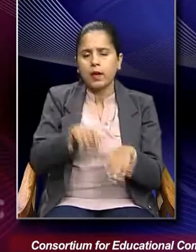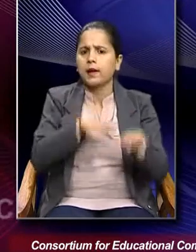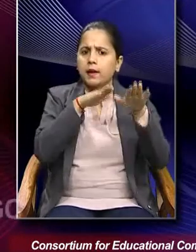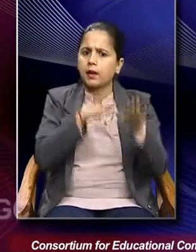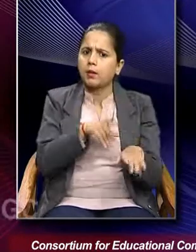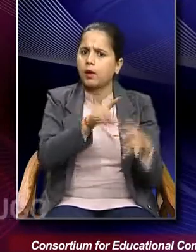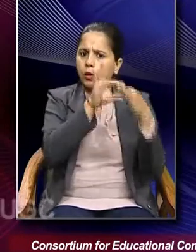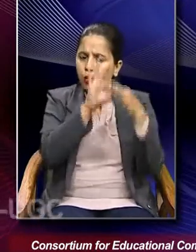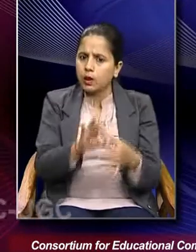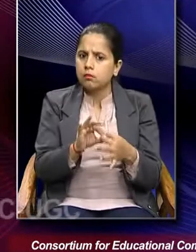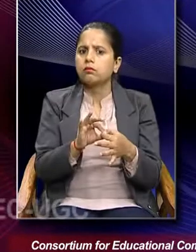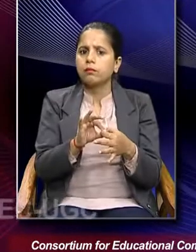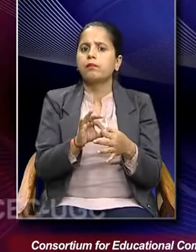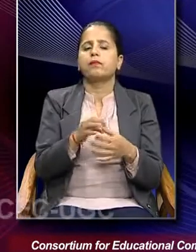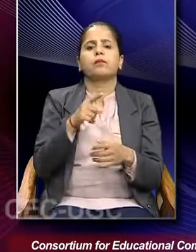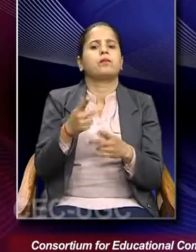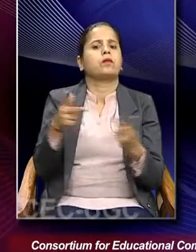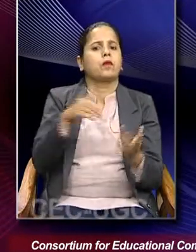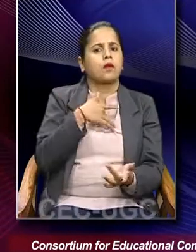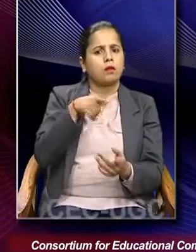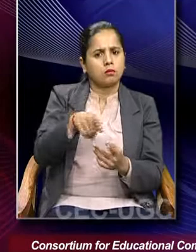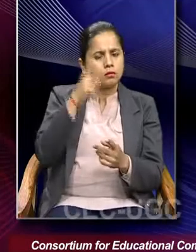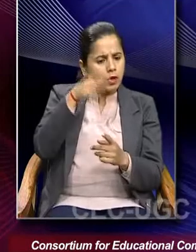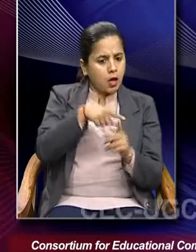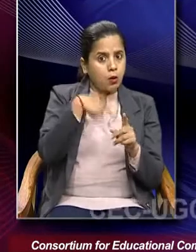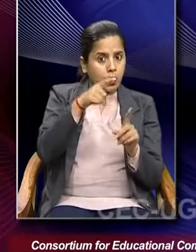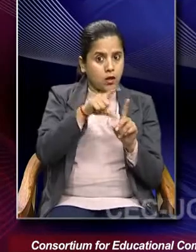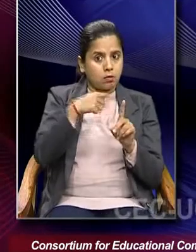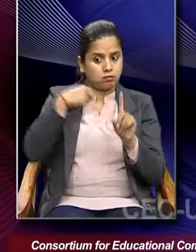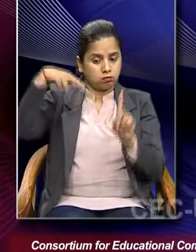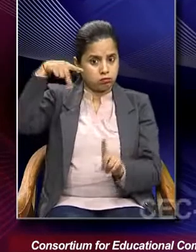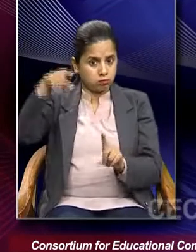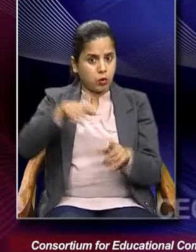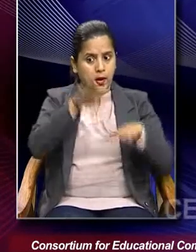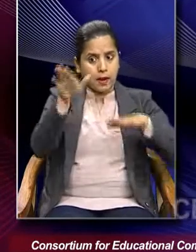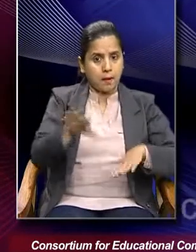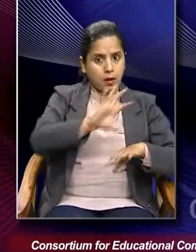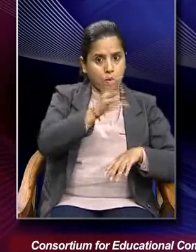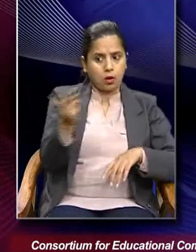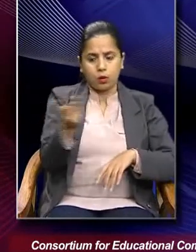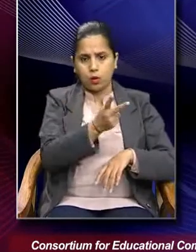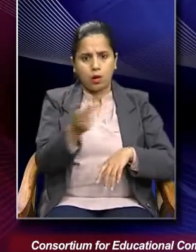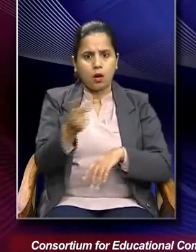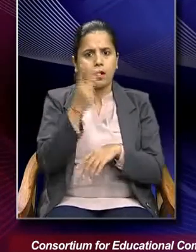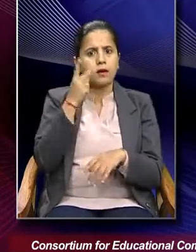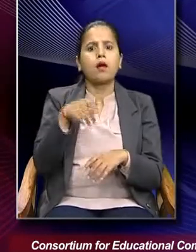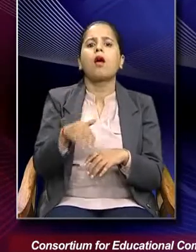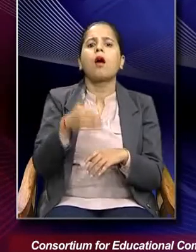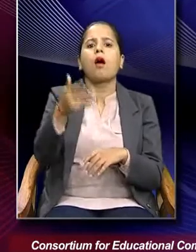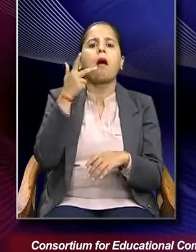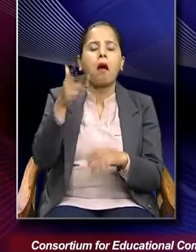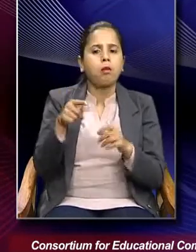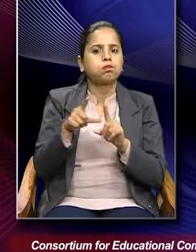dependency relationship between the dominant countries and dependent countries, it got further perpetuated,